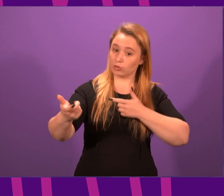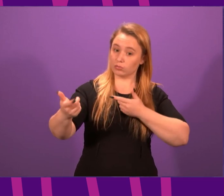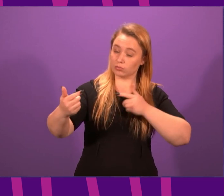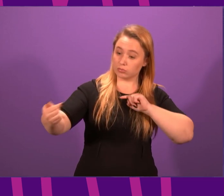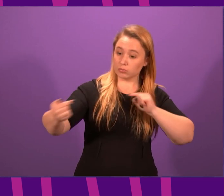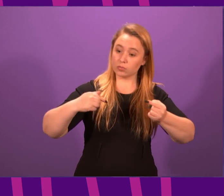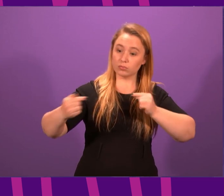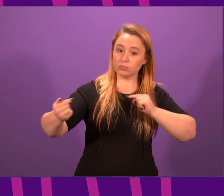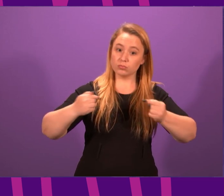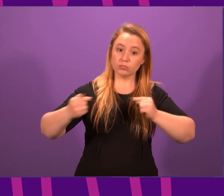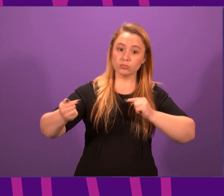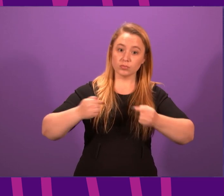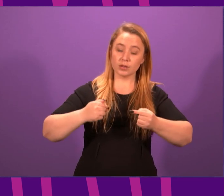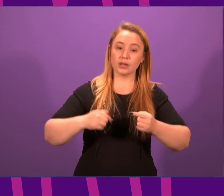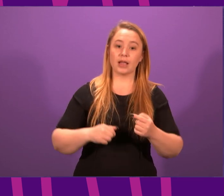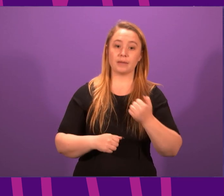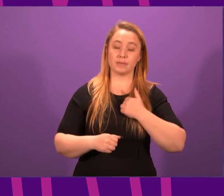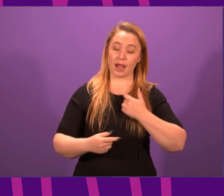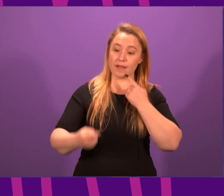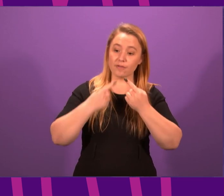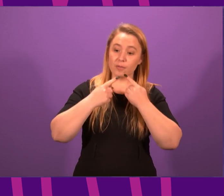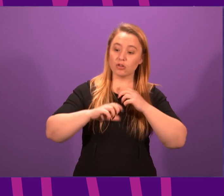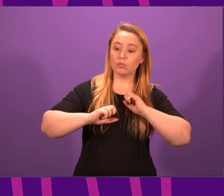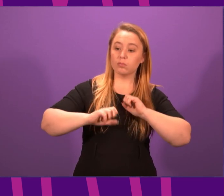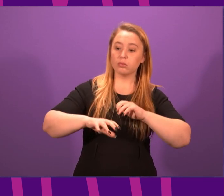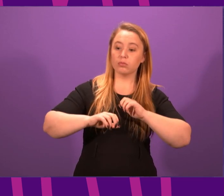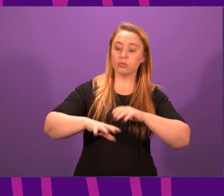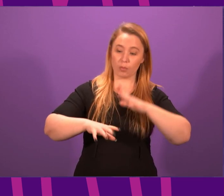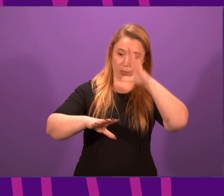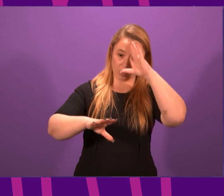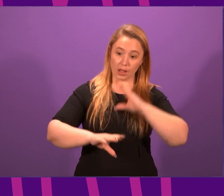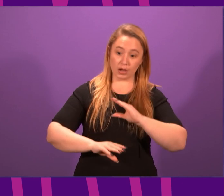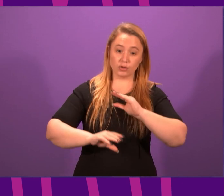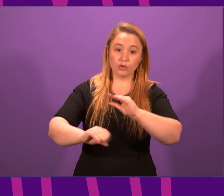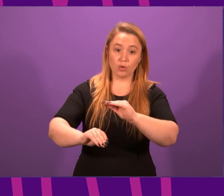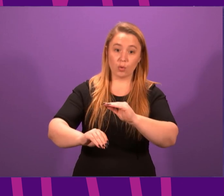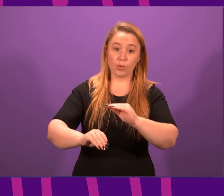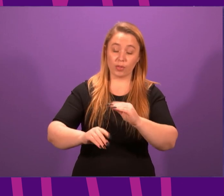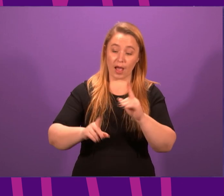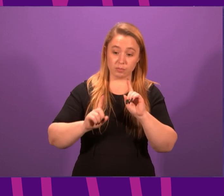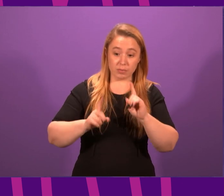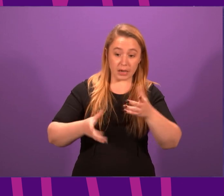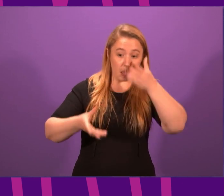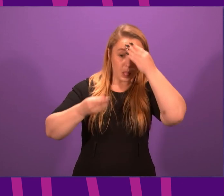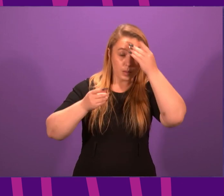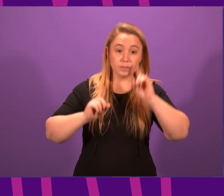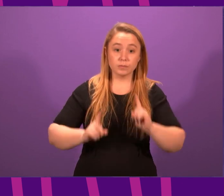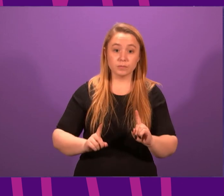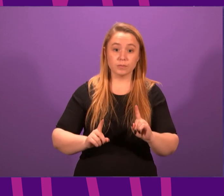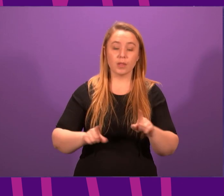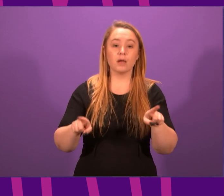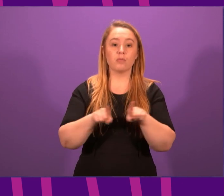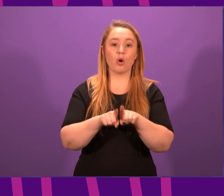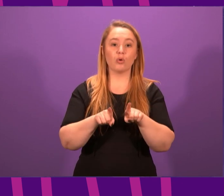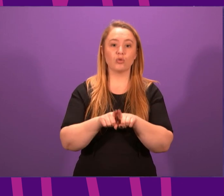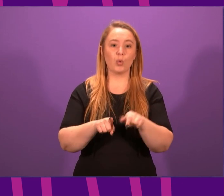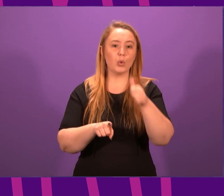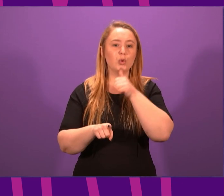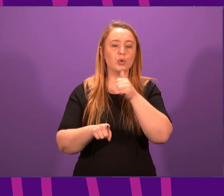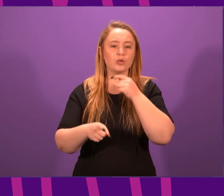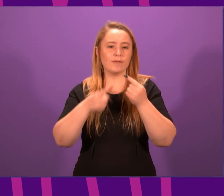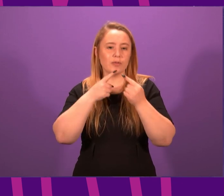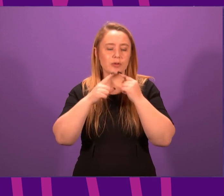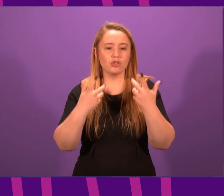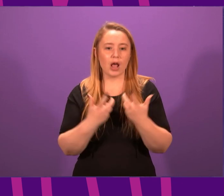that what I say in that will give the member some assurance about not only lessons learned, but how we are applying those lessons.